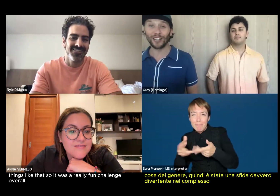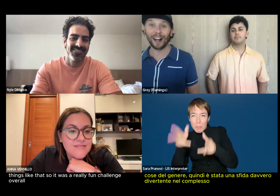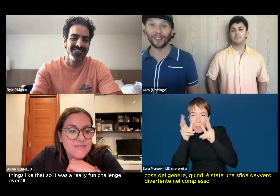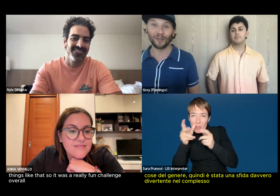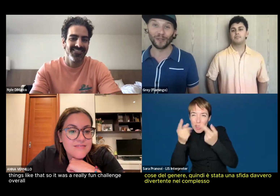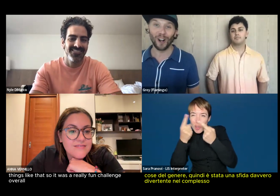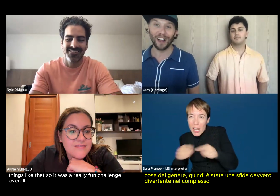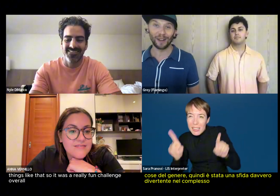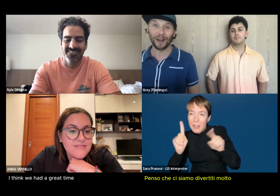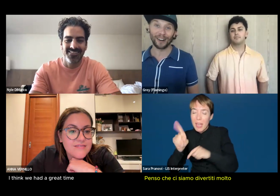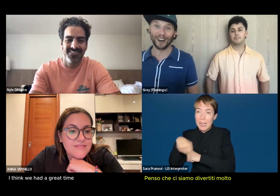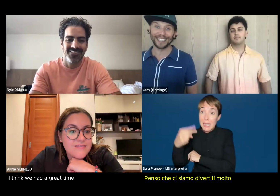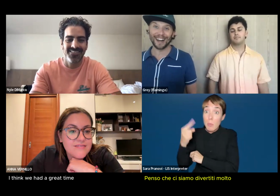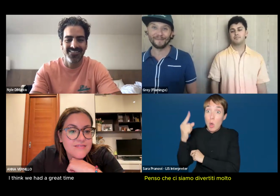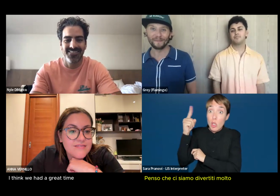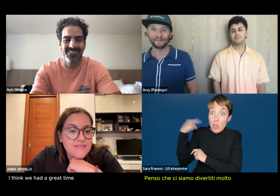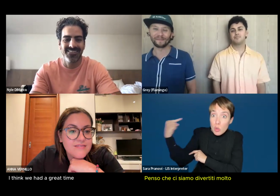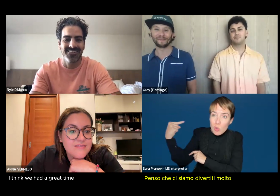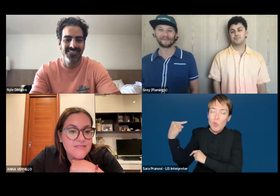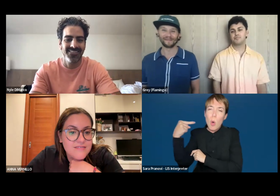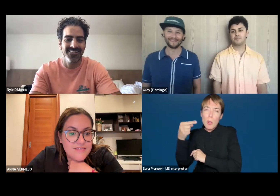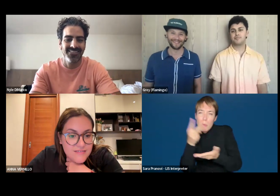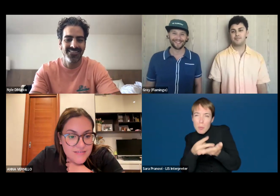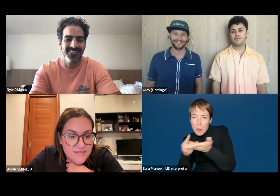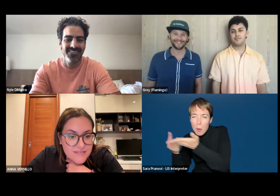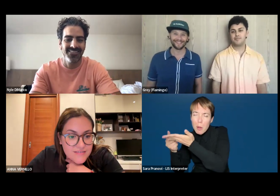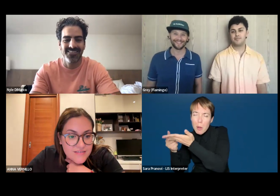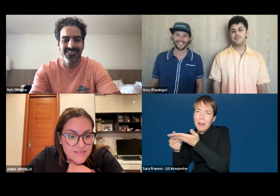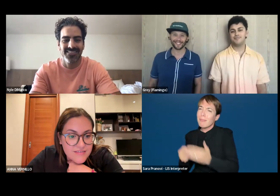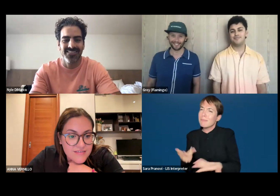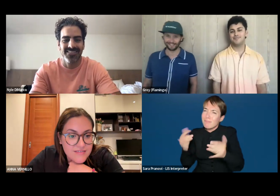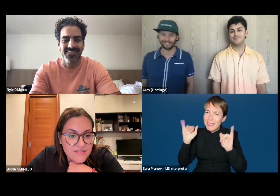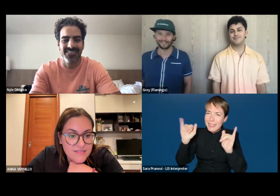really fun challenge overall. I think we had a great time.